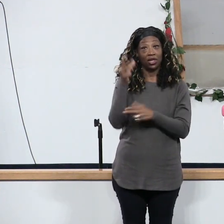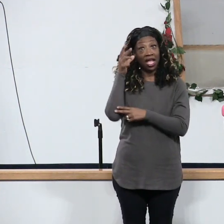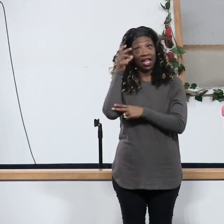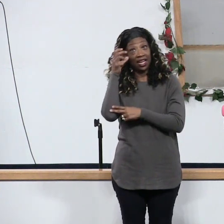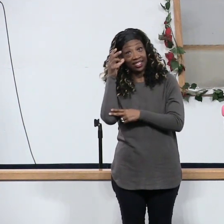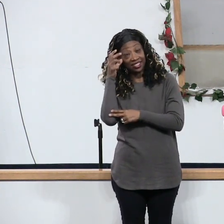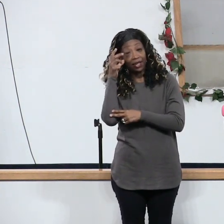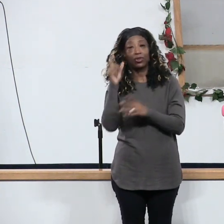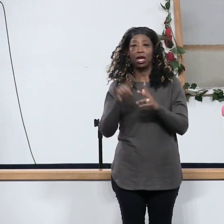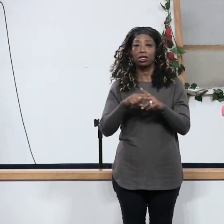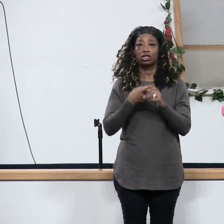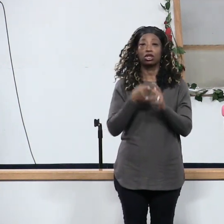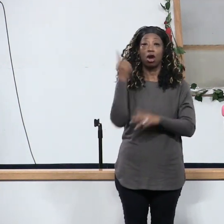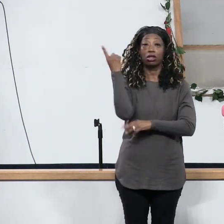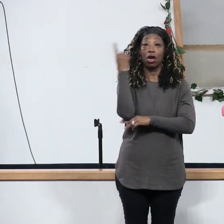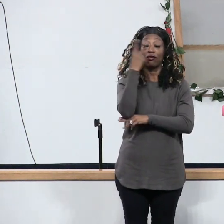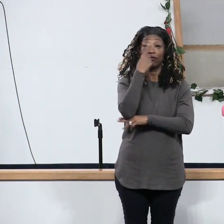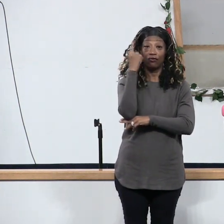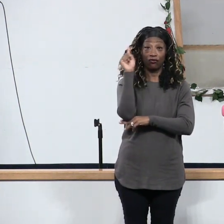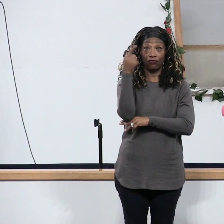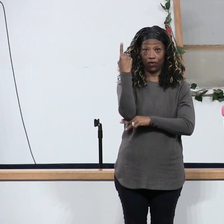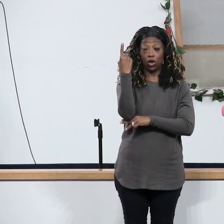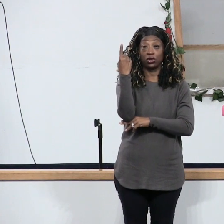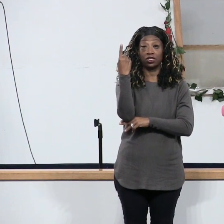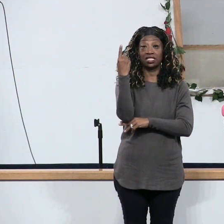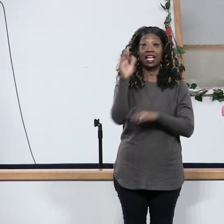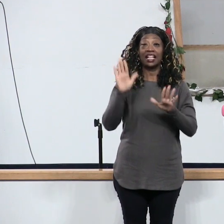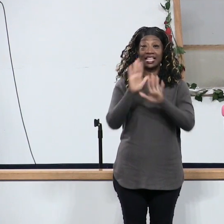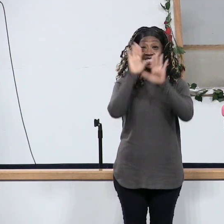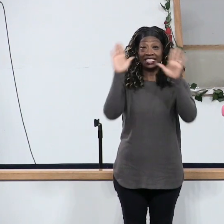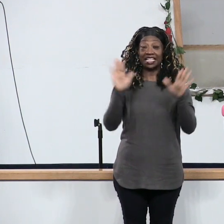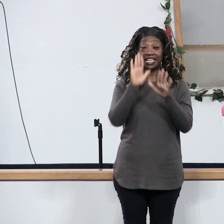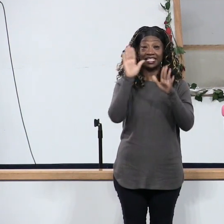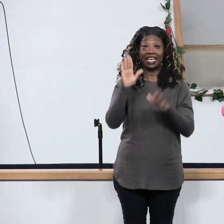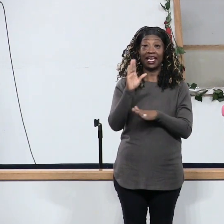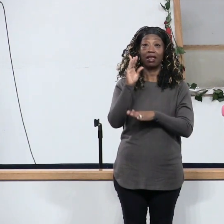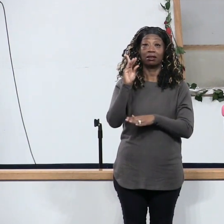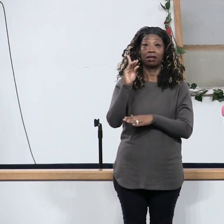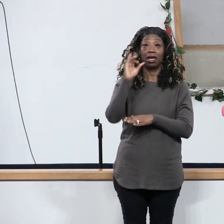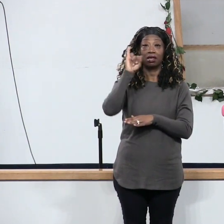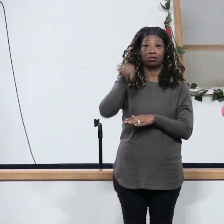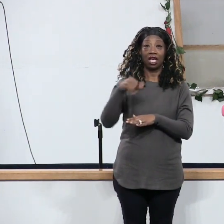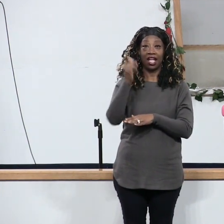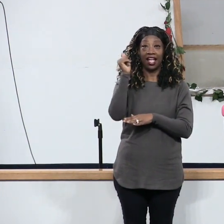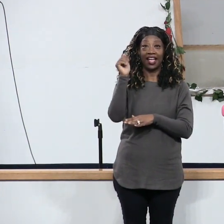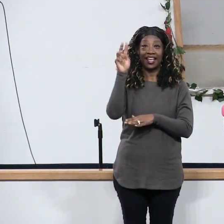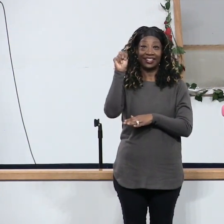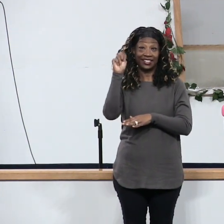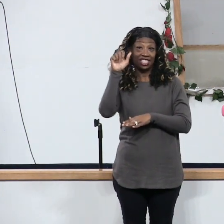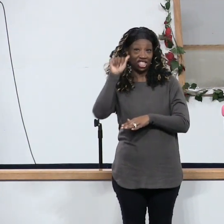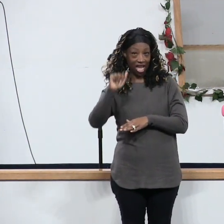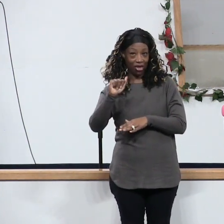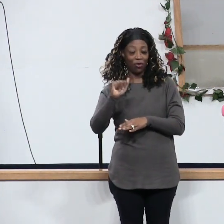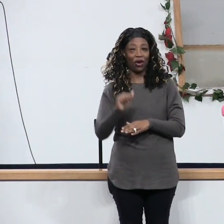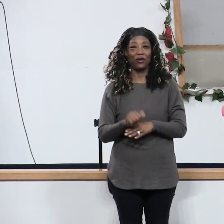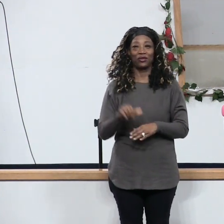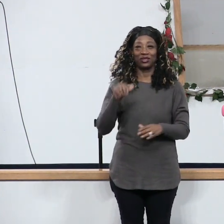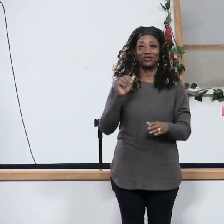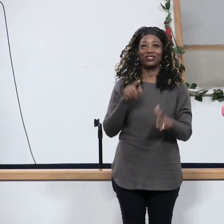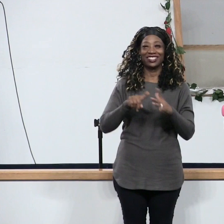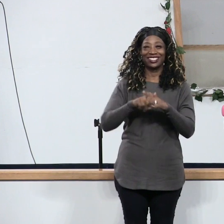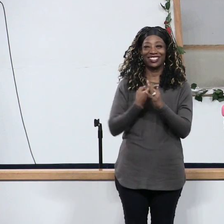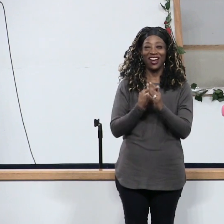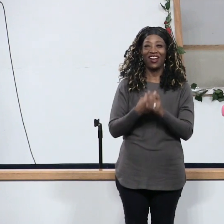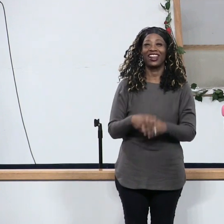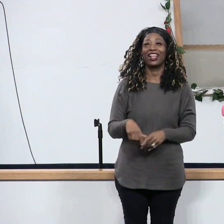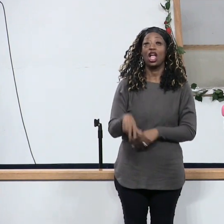beginning the first Sunday in December, we are starting 21 days of prayer. All right,